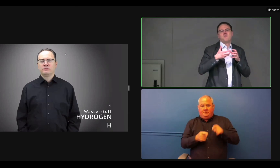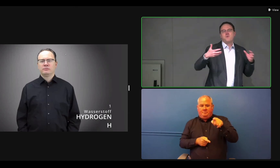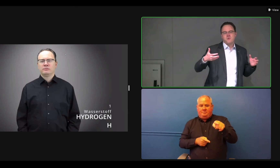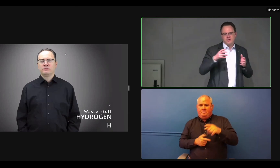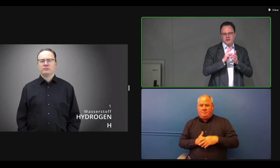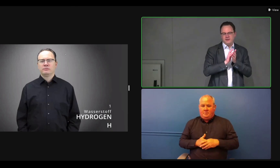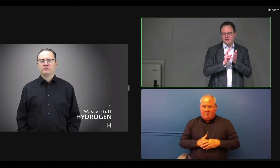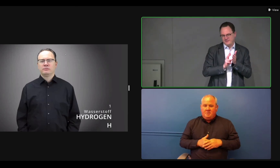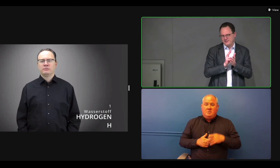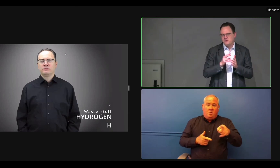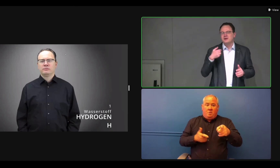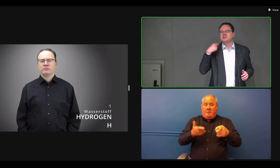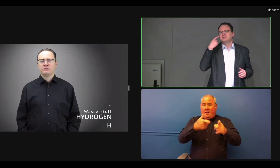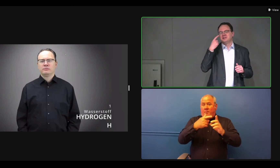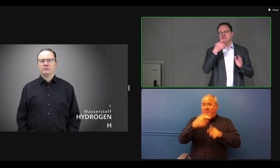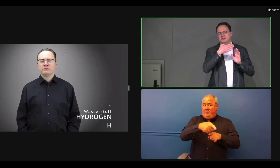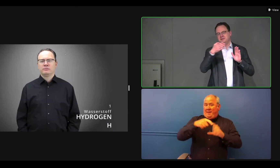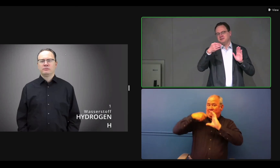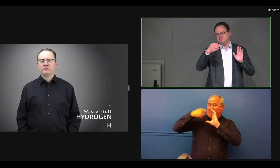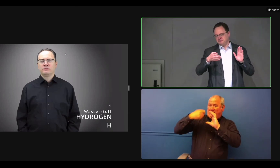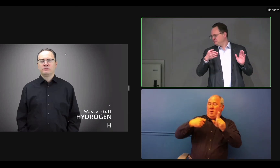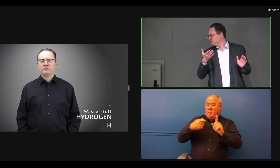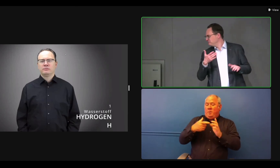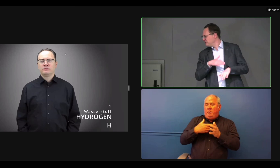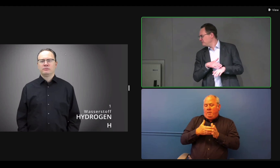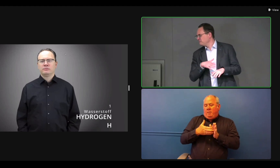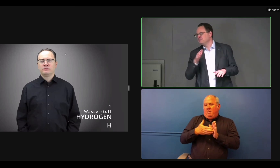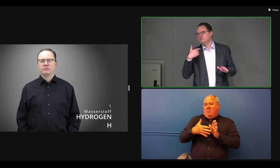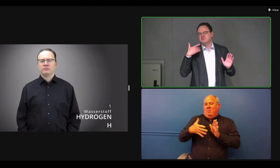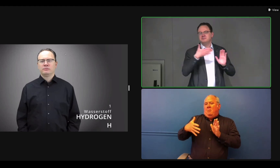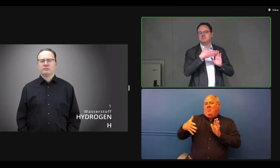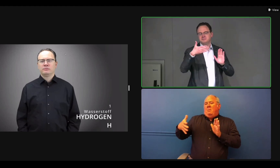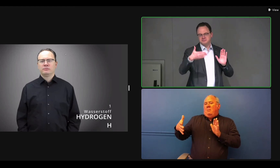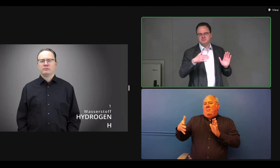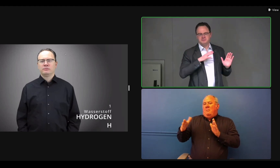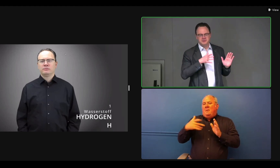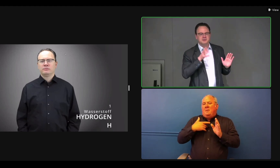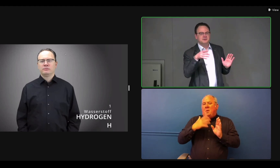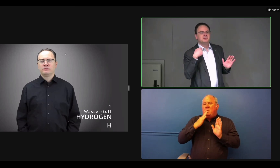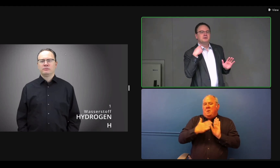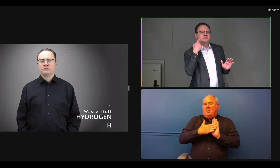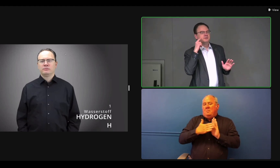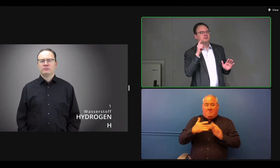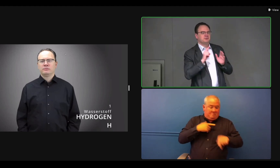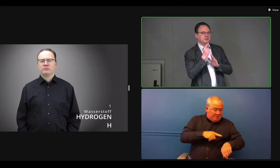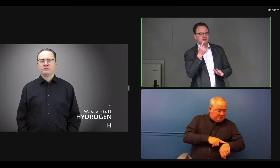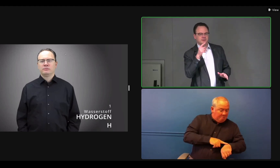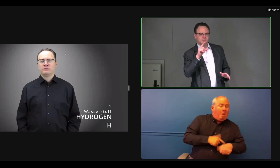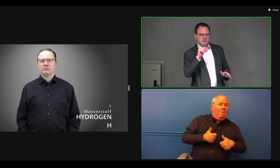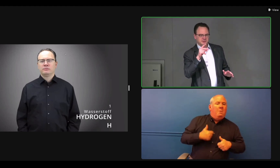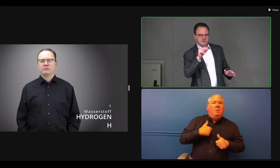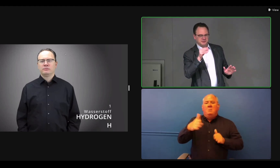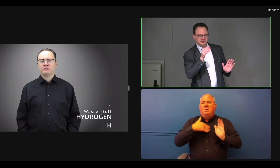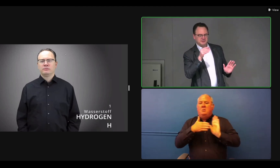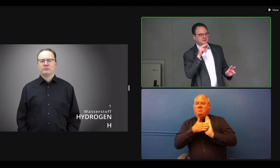internationally with users of other sign languages. I'm not going to play this entire video because it is rather long. It goes through the